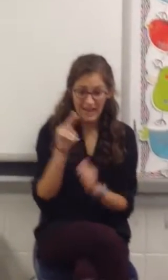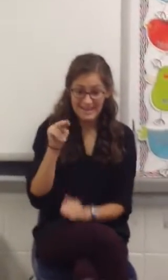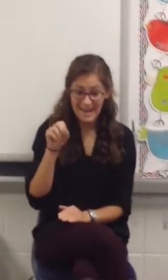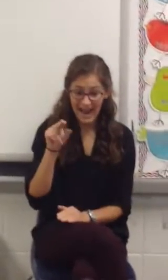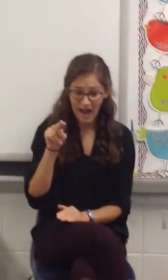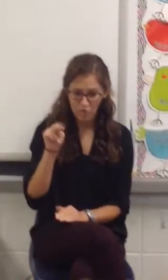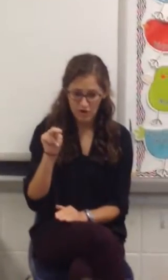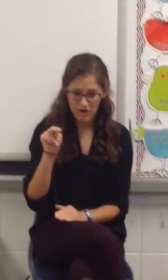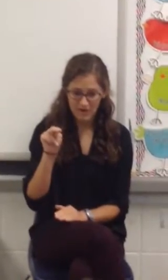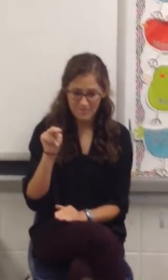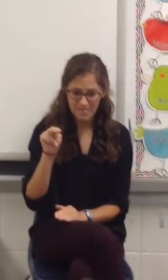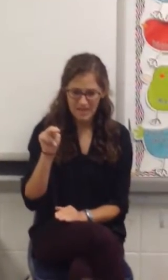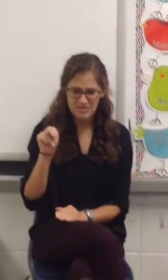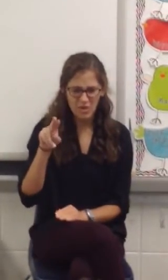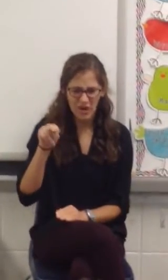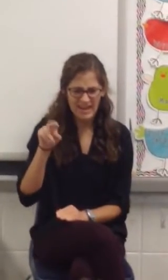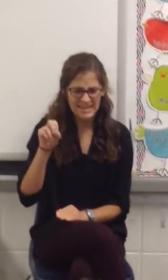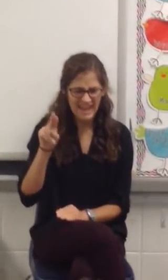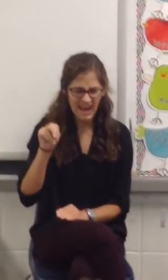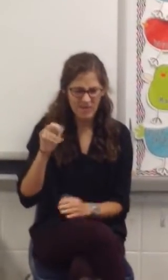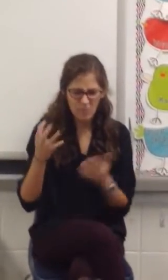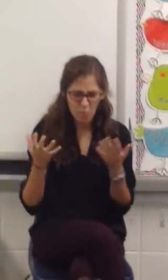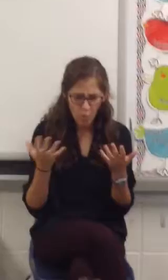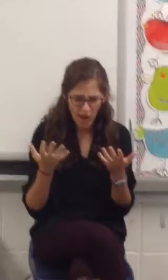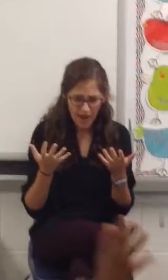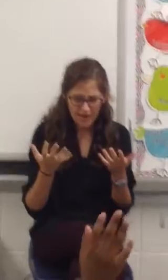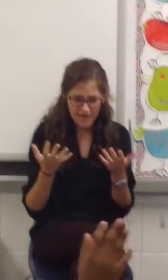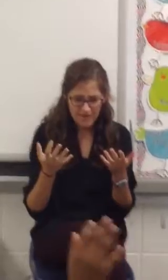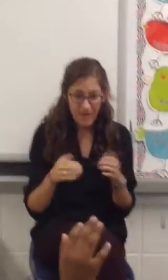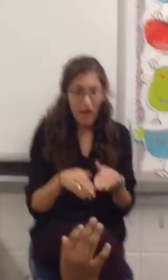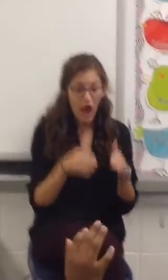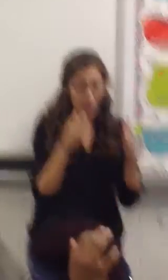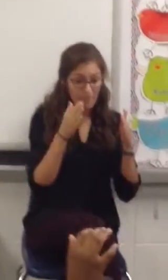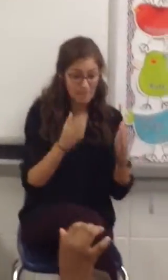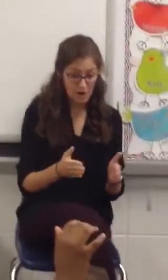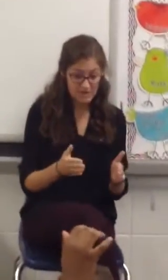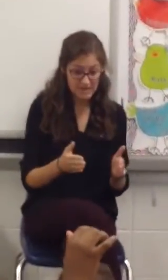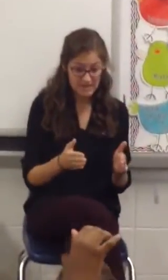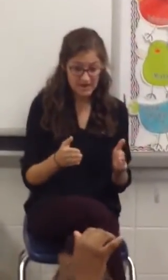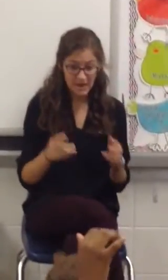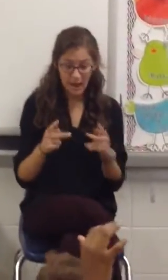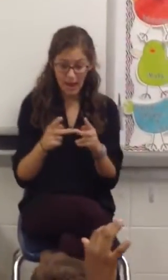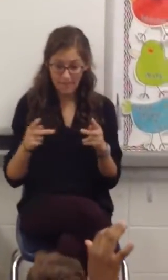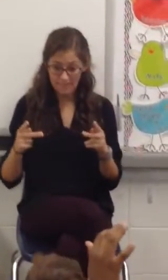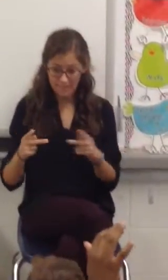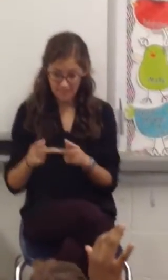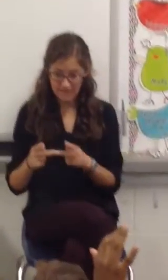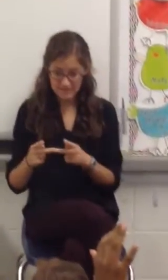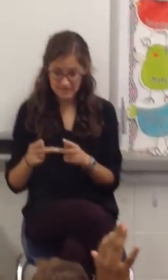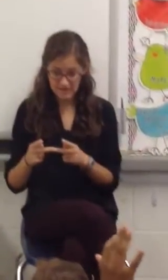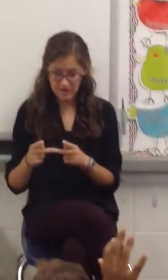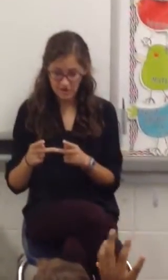place, or a thing. That's right. A person, a place, or a thing. That's what a noun is, right? And